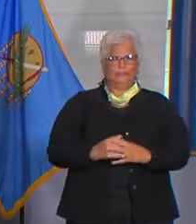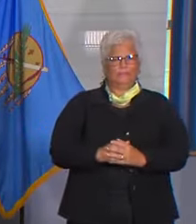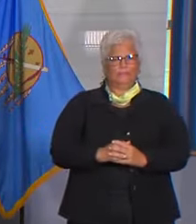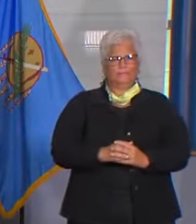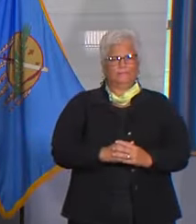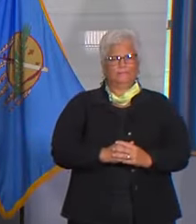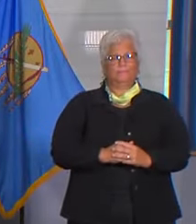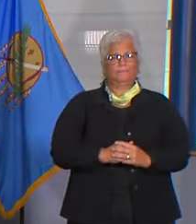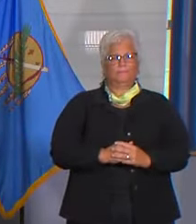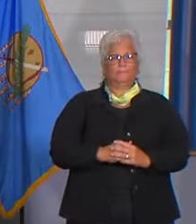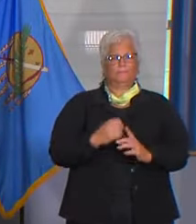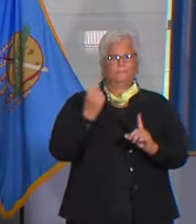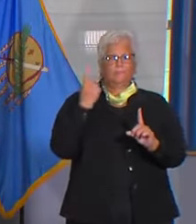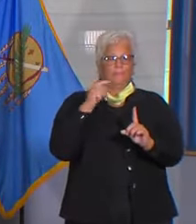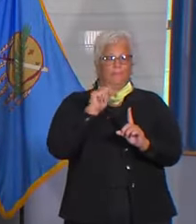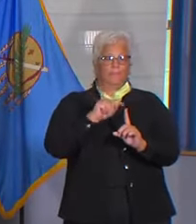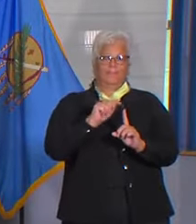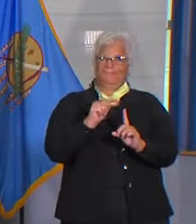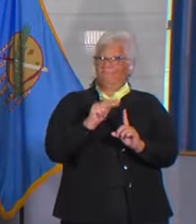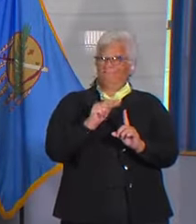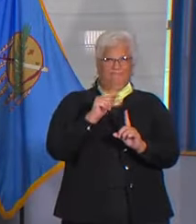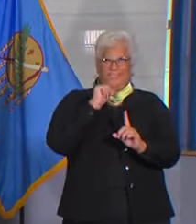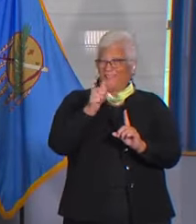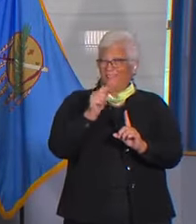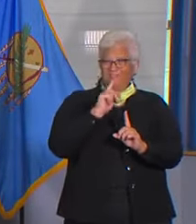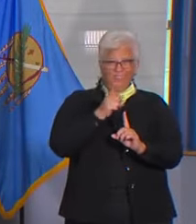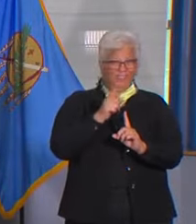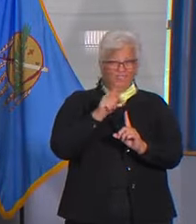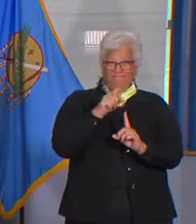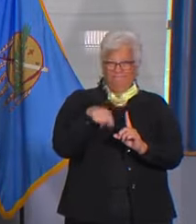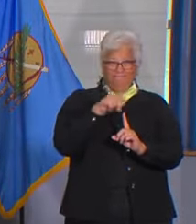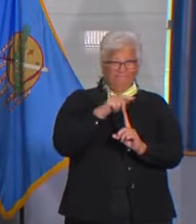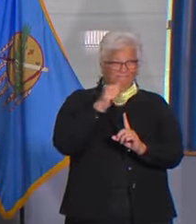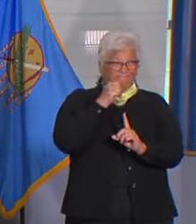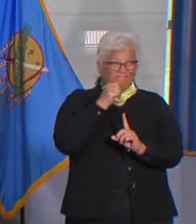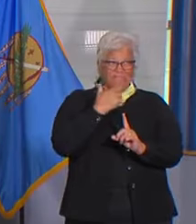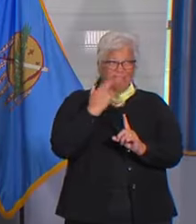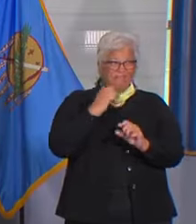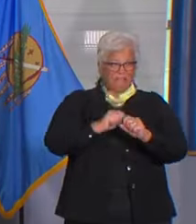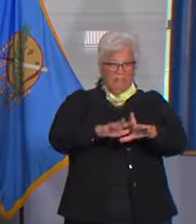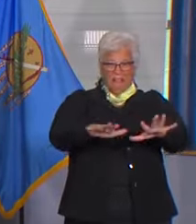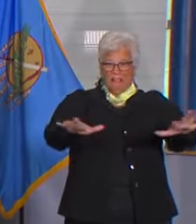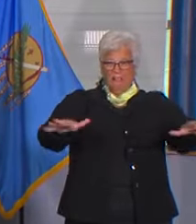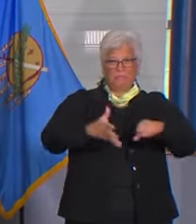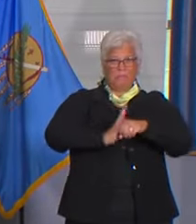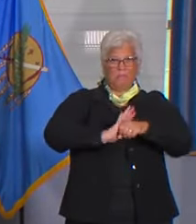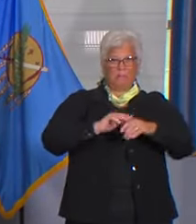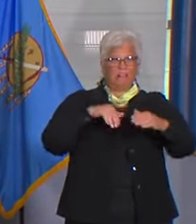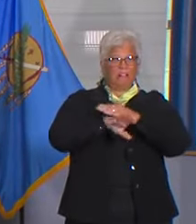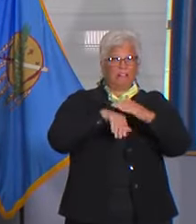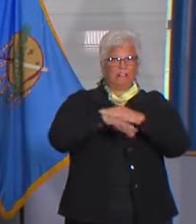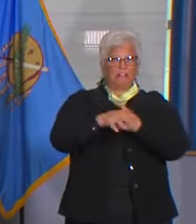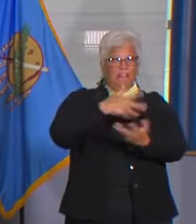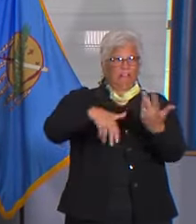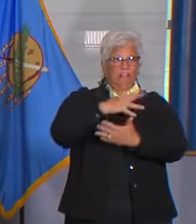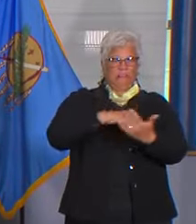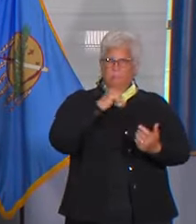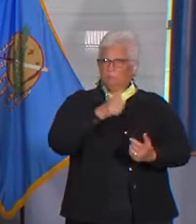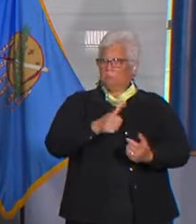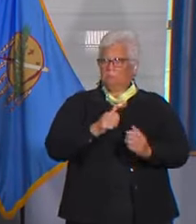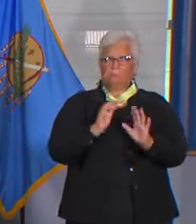red zones around the country. So we'll continue to monitor this as we have from the beginning. Any of